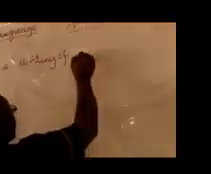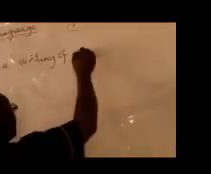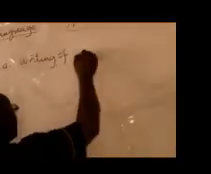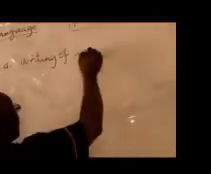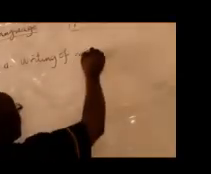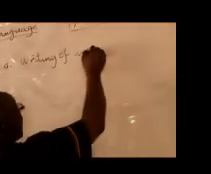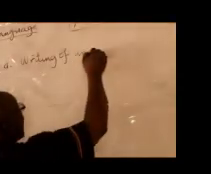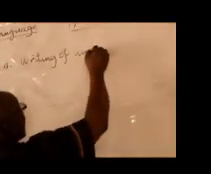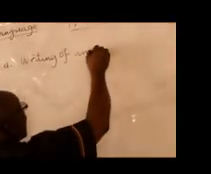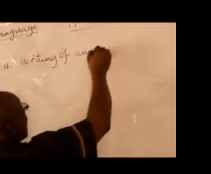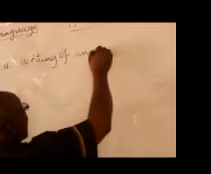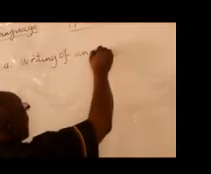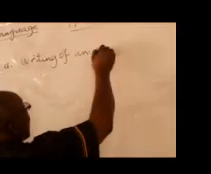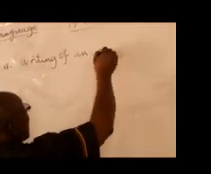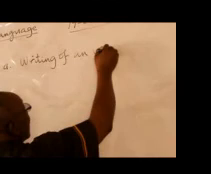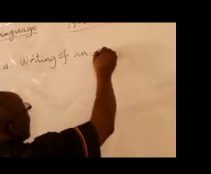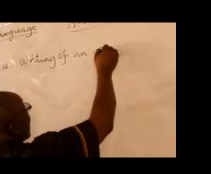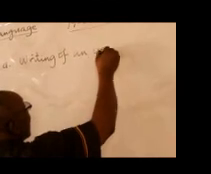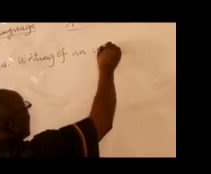an